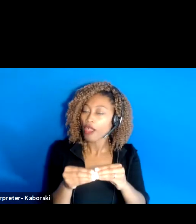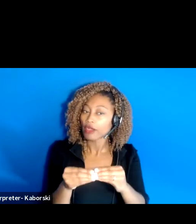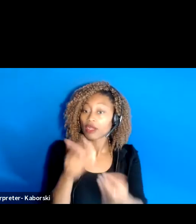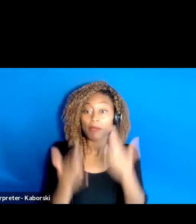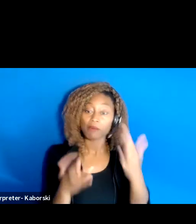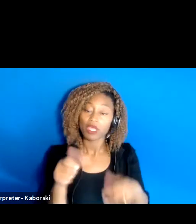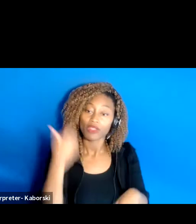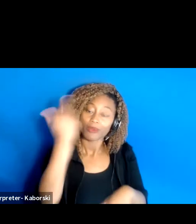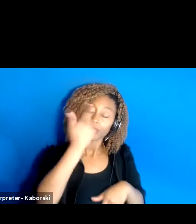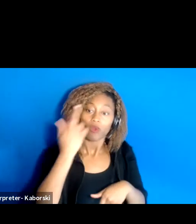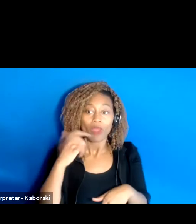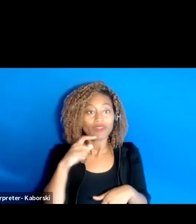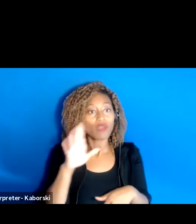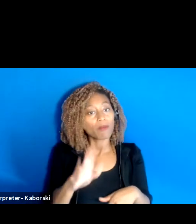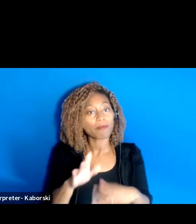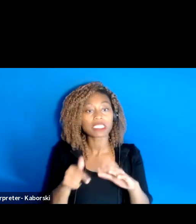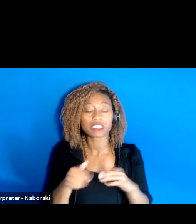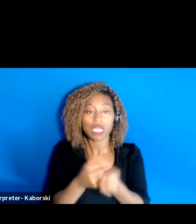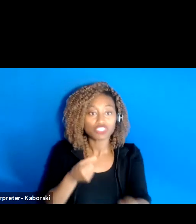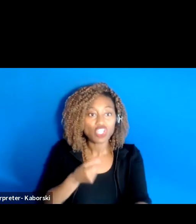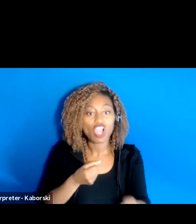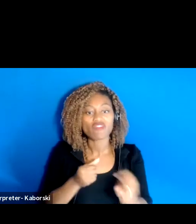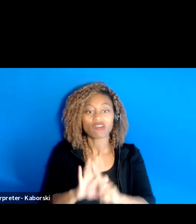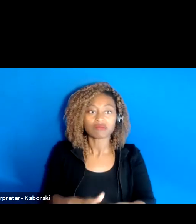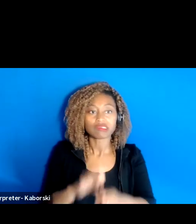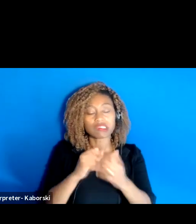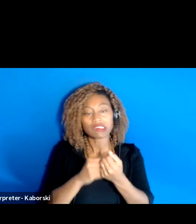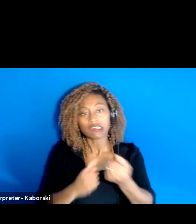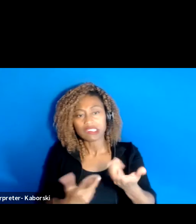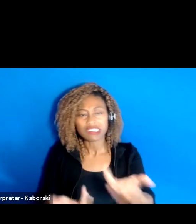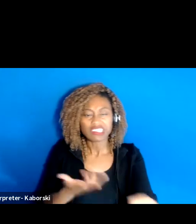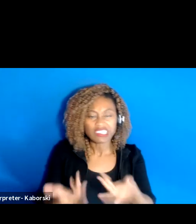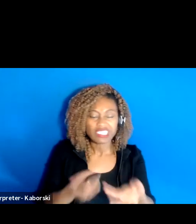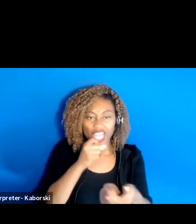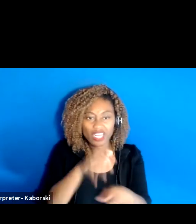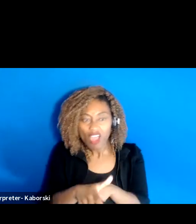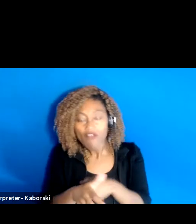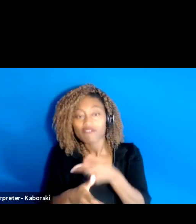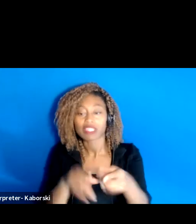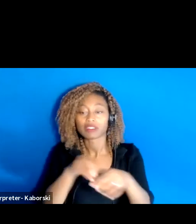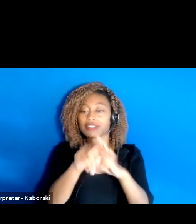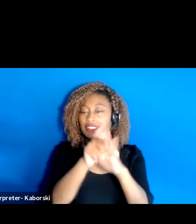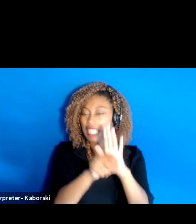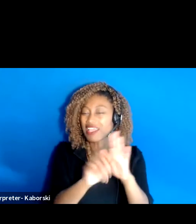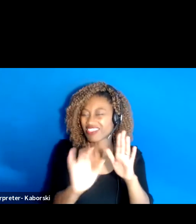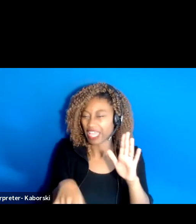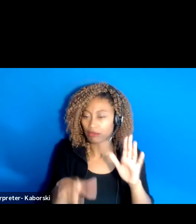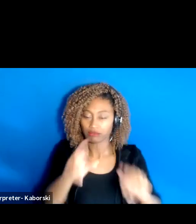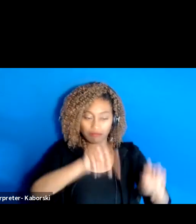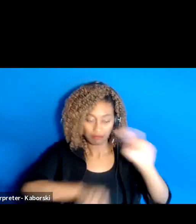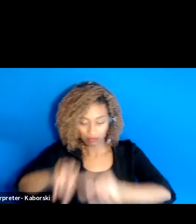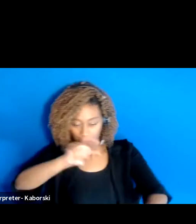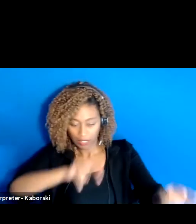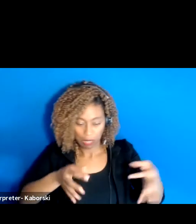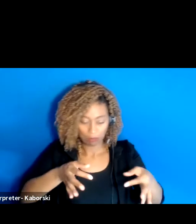why there would be an underserved or unserved population in the state. Also, looking at your